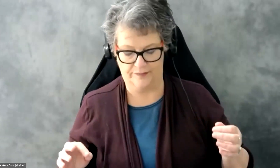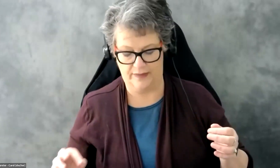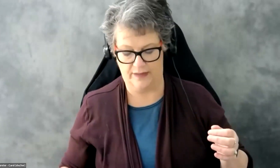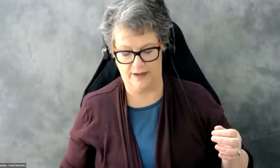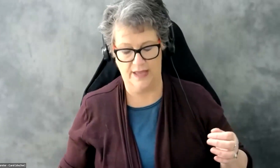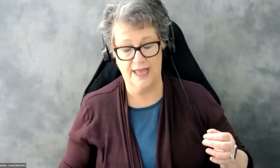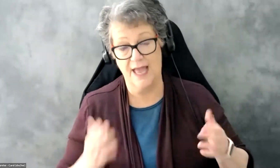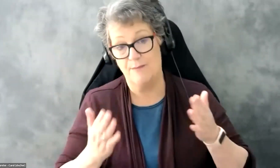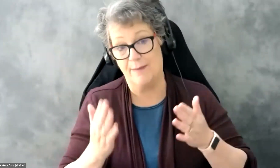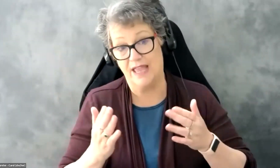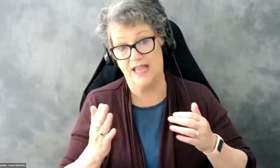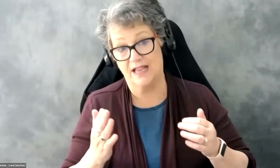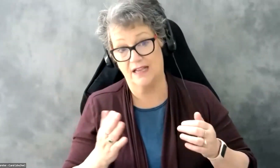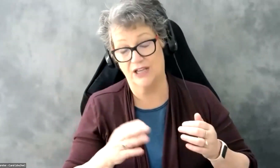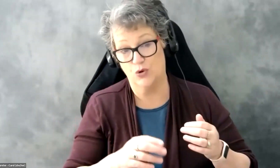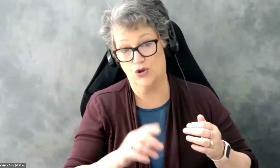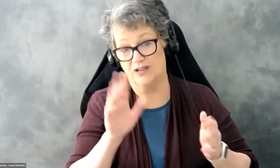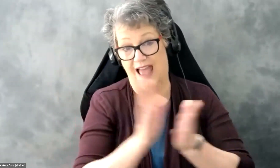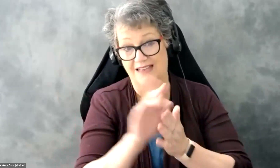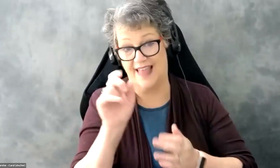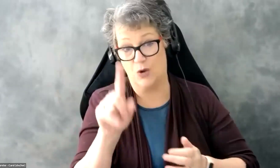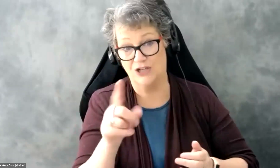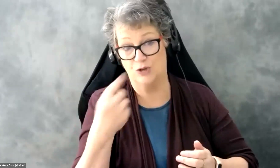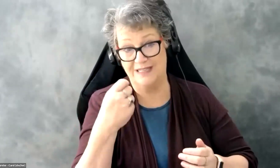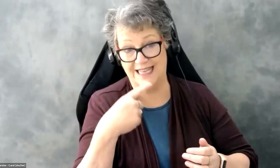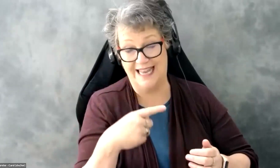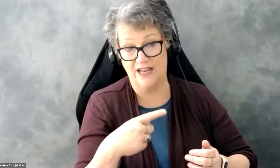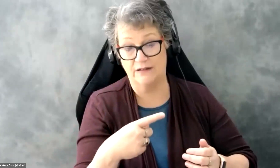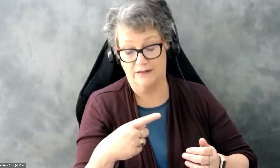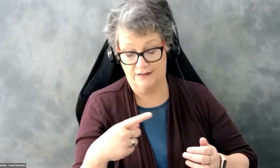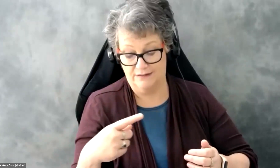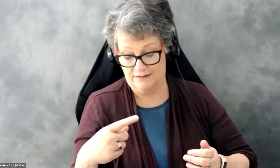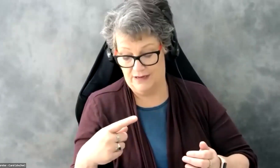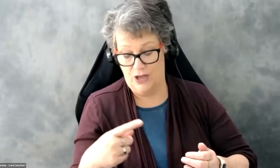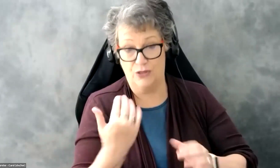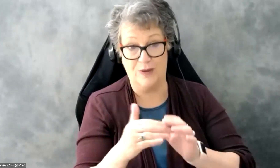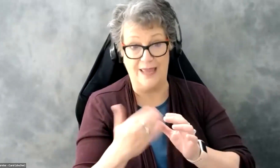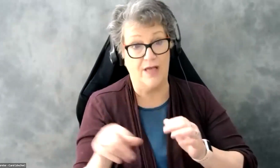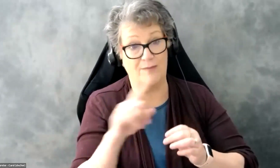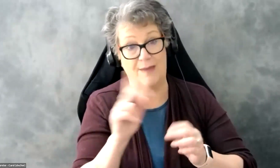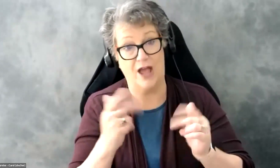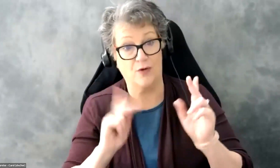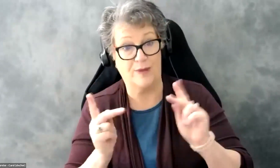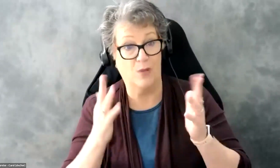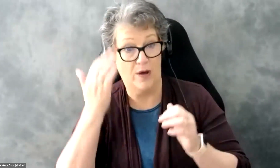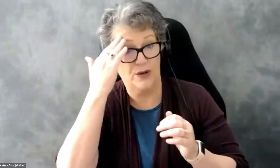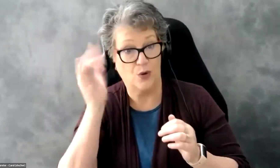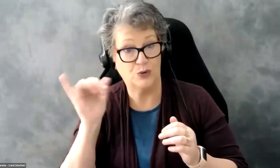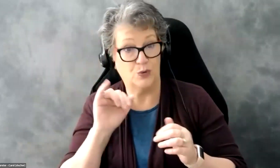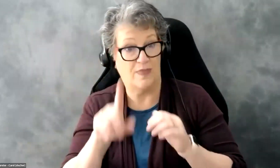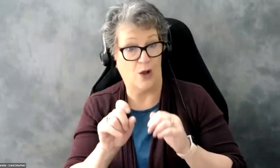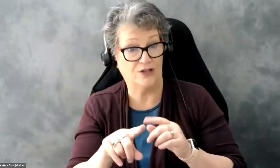might raise the question that you've been sending in via email to us. I don't know if it's going to apply to other folks as well, but I know we're trying to get